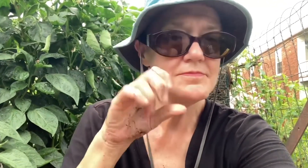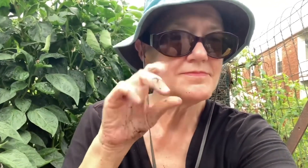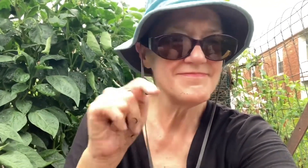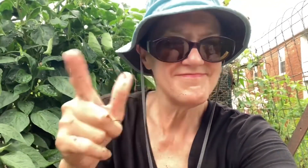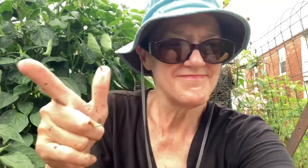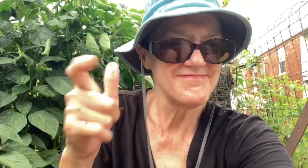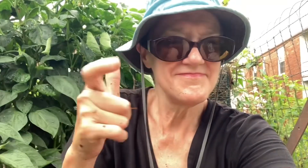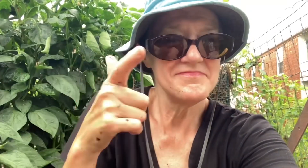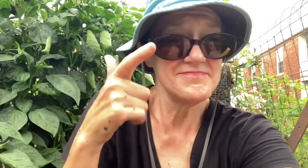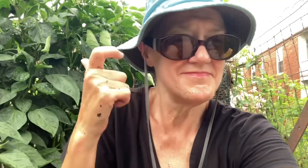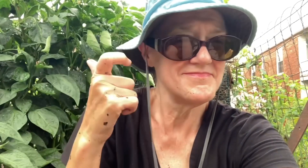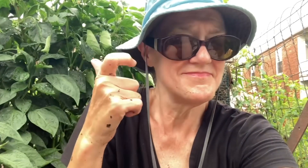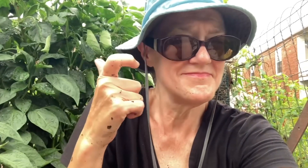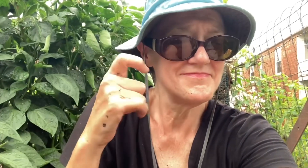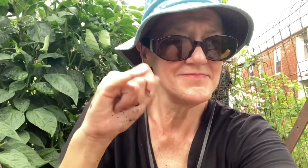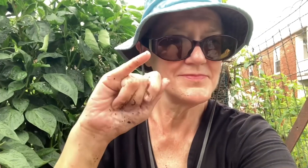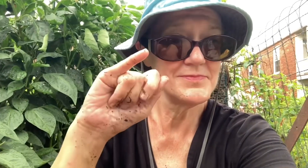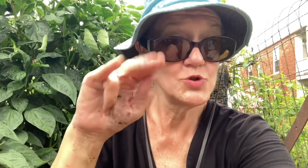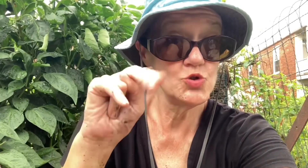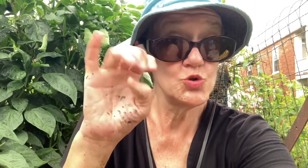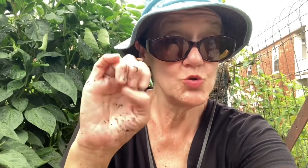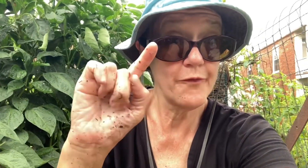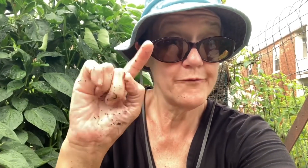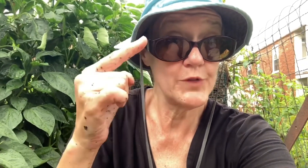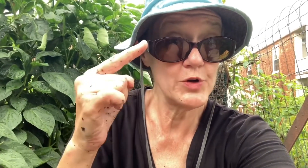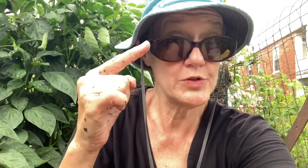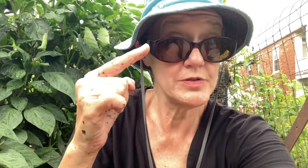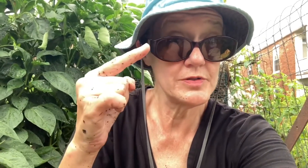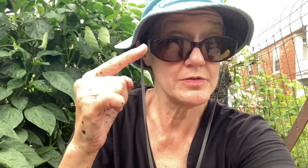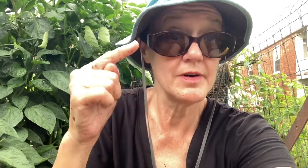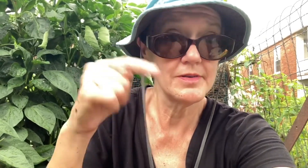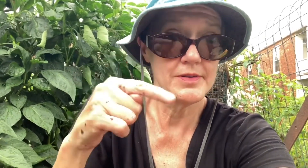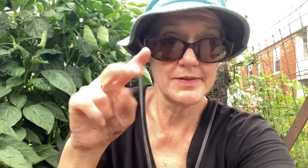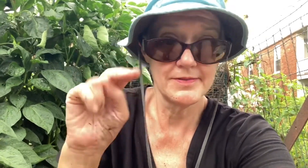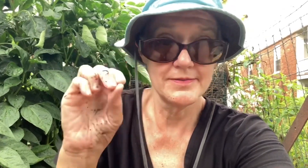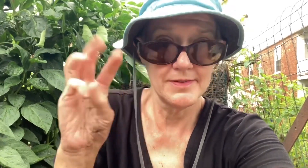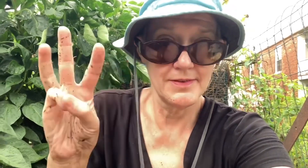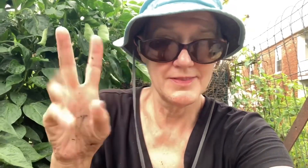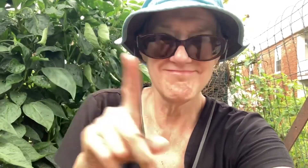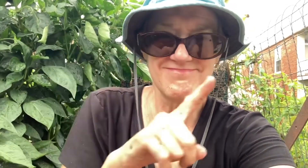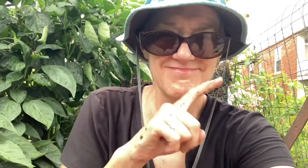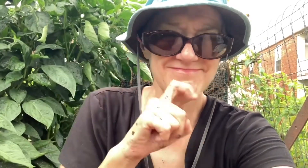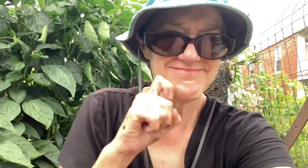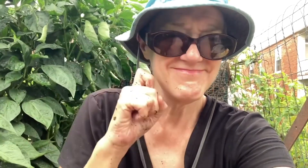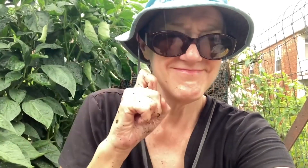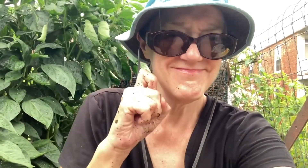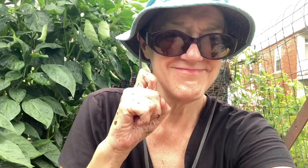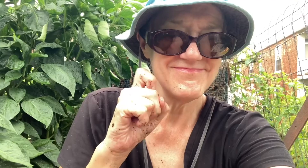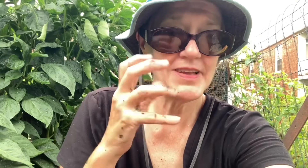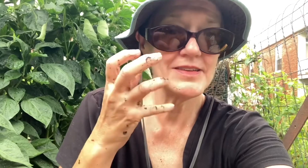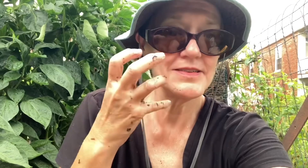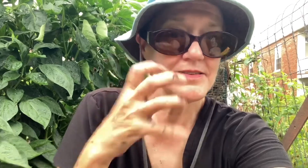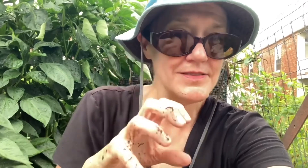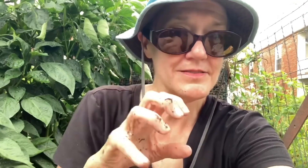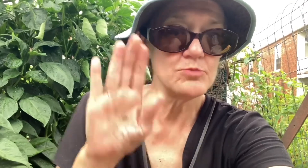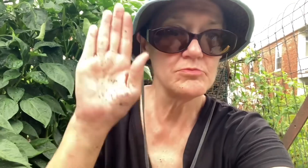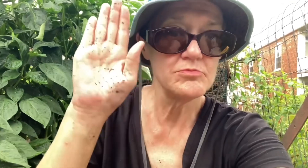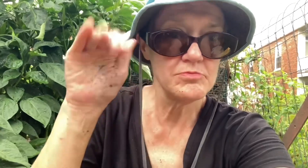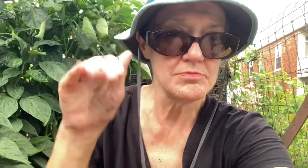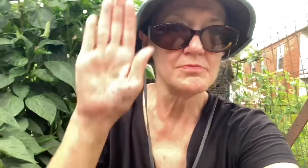But that raised bed dried out so fast because from June 1st till now, we